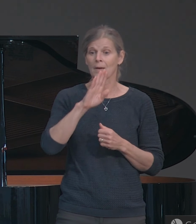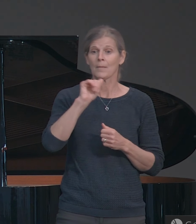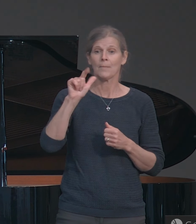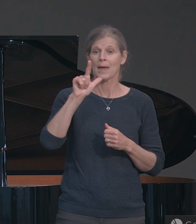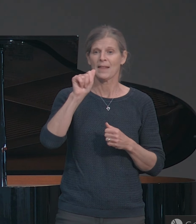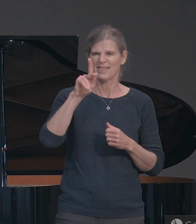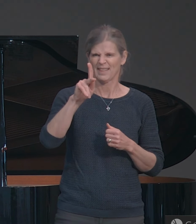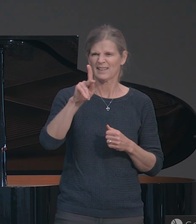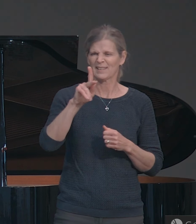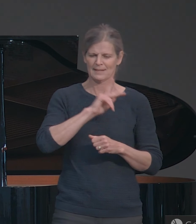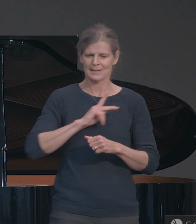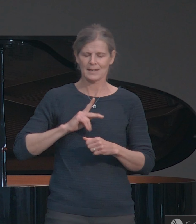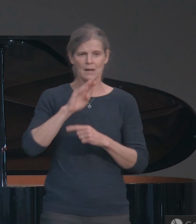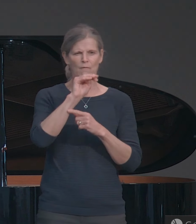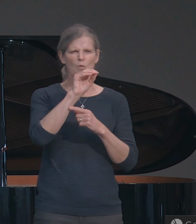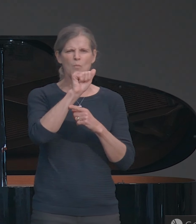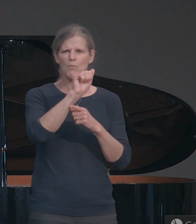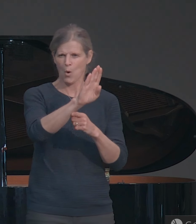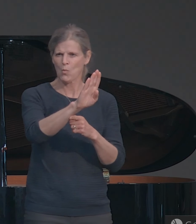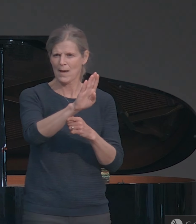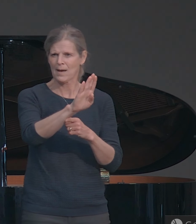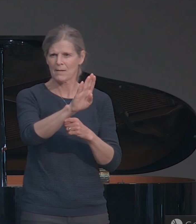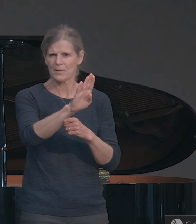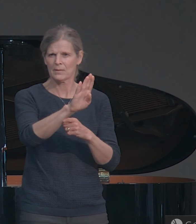Balak, king of Moab,